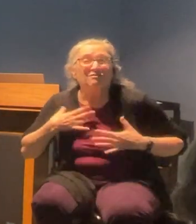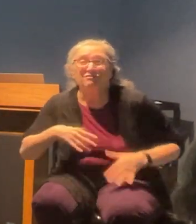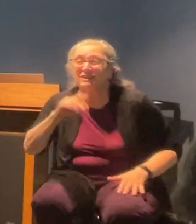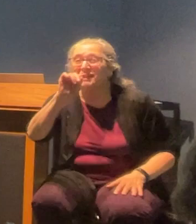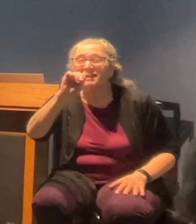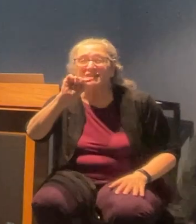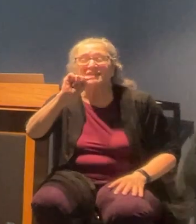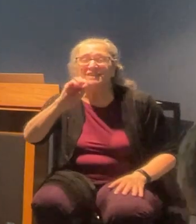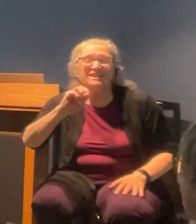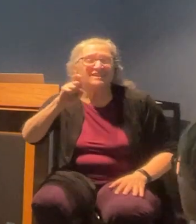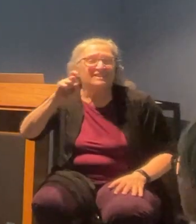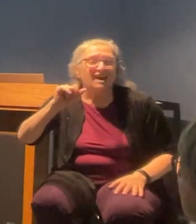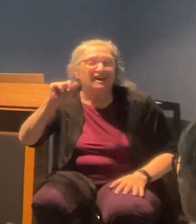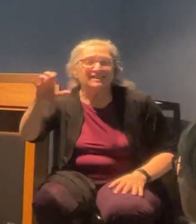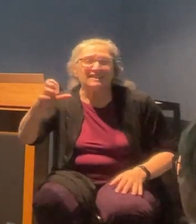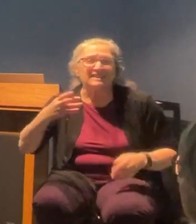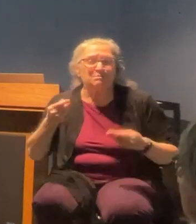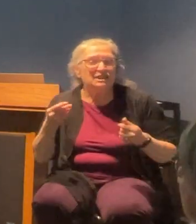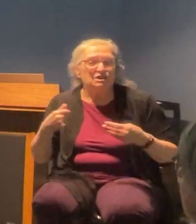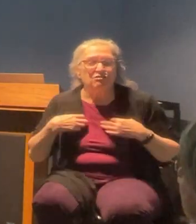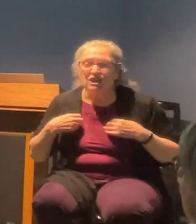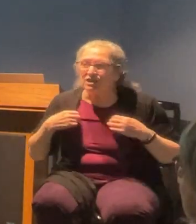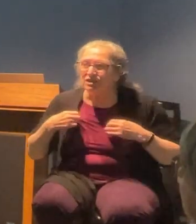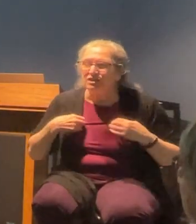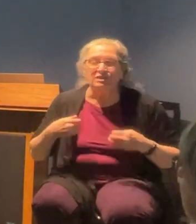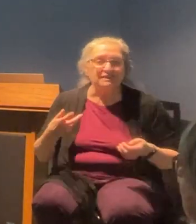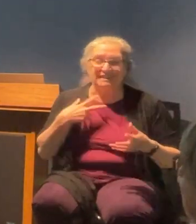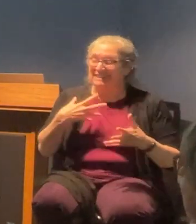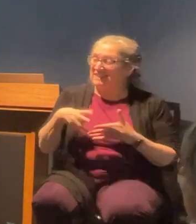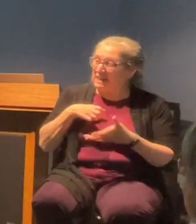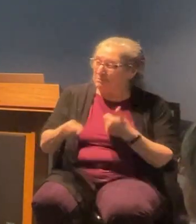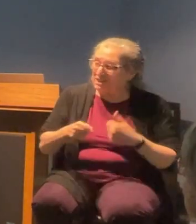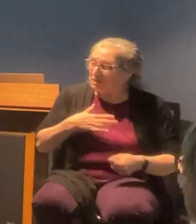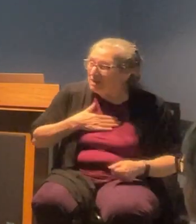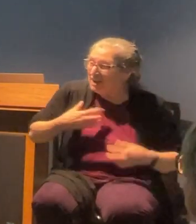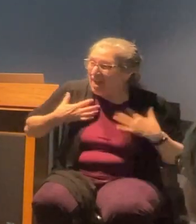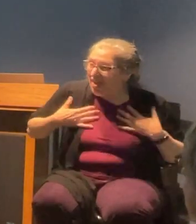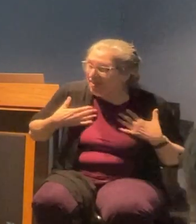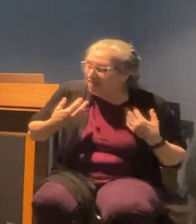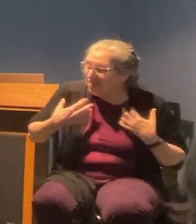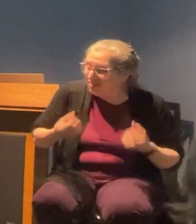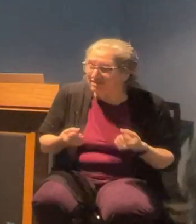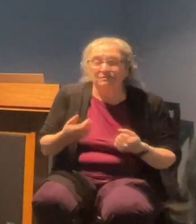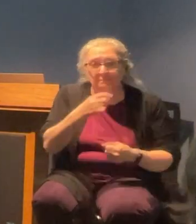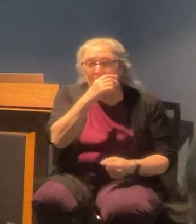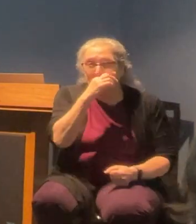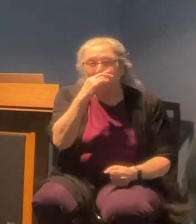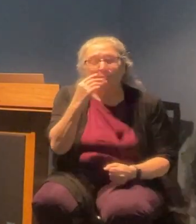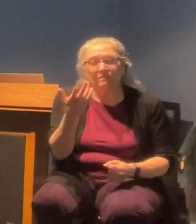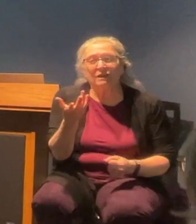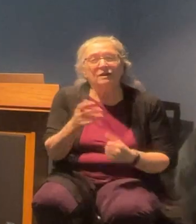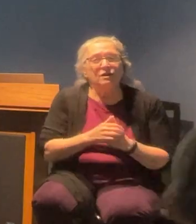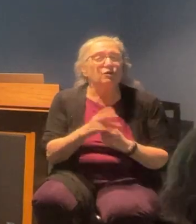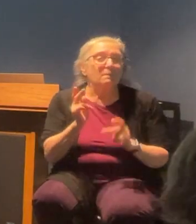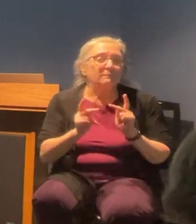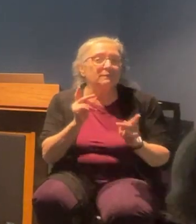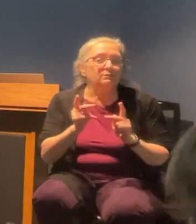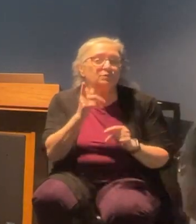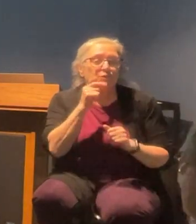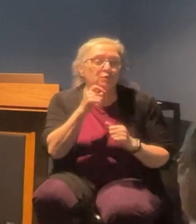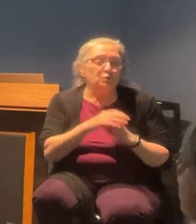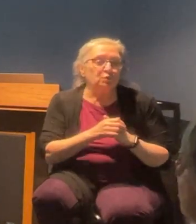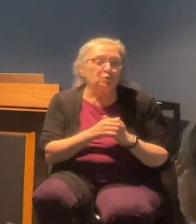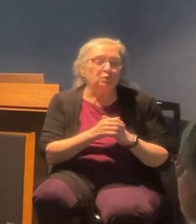that absorbs to my skin. I'm breathing it. It's damaging my health. And yes, absolutely. Those people, let's say, for